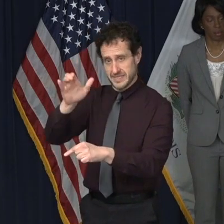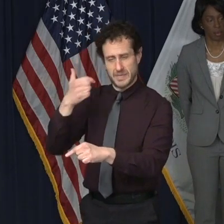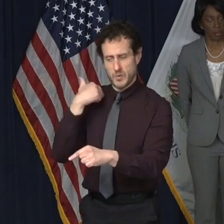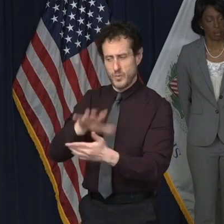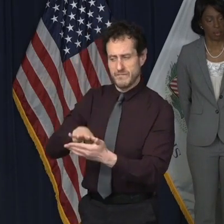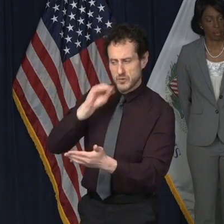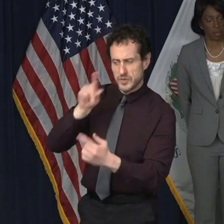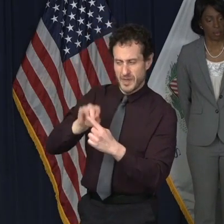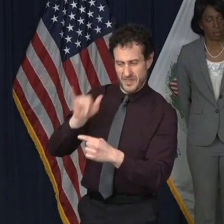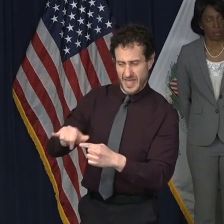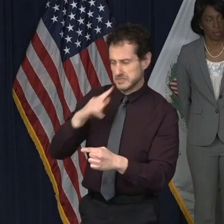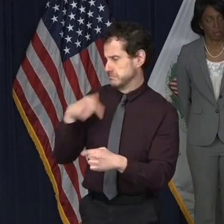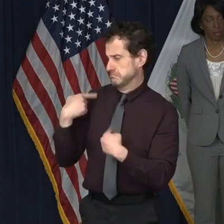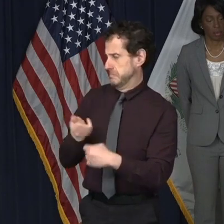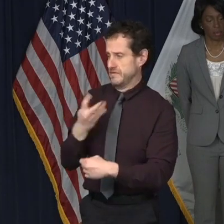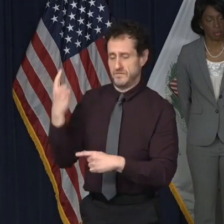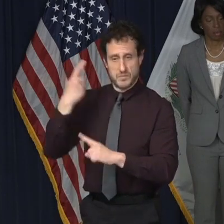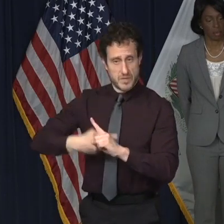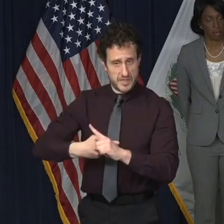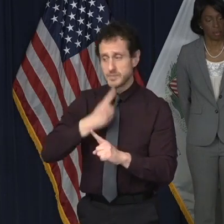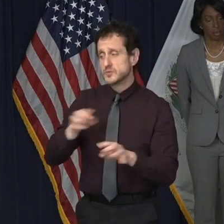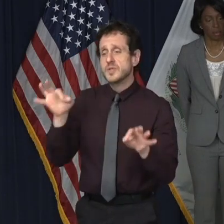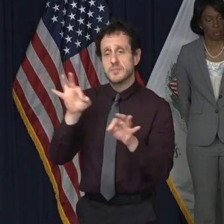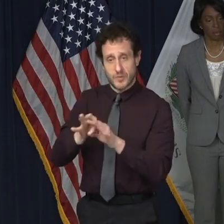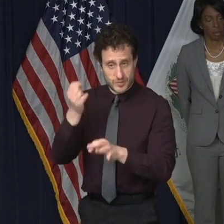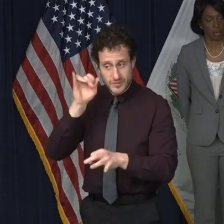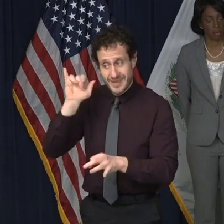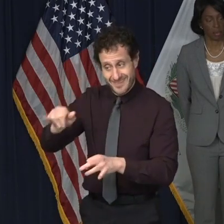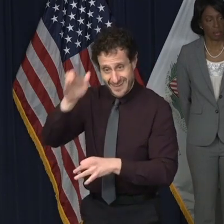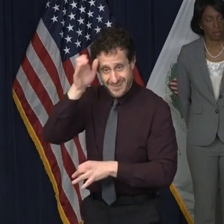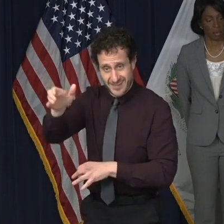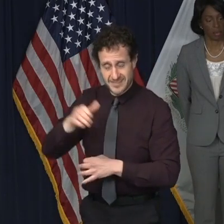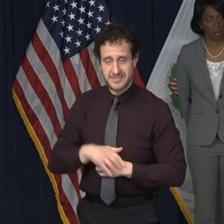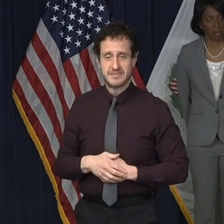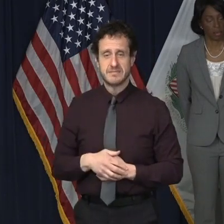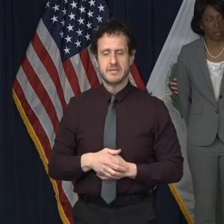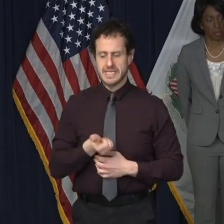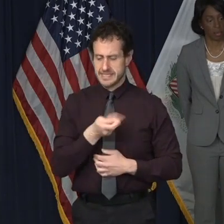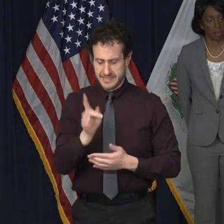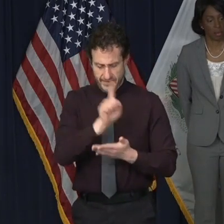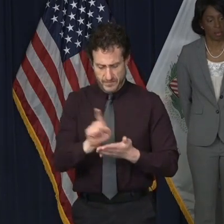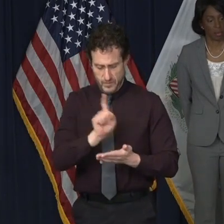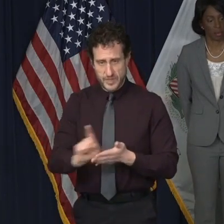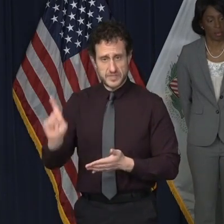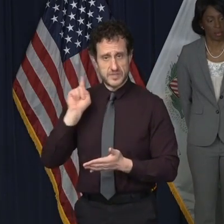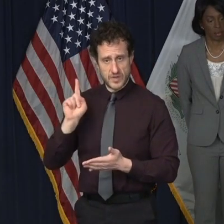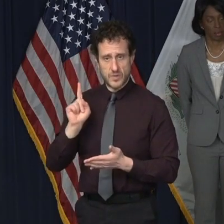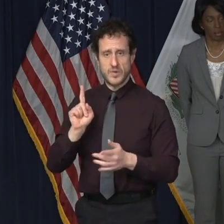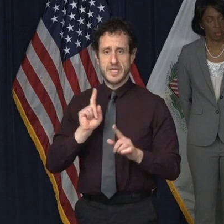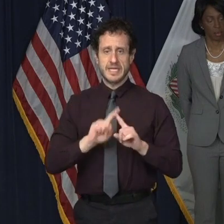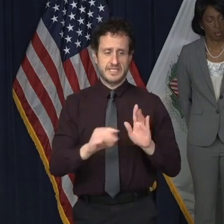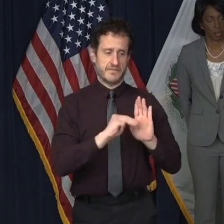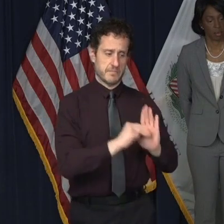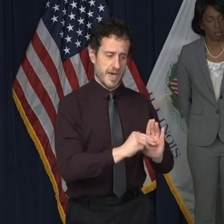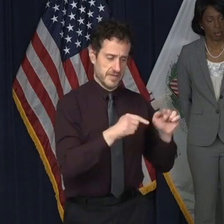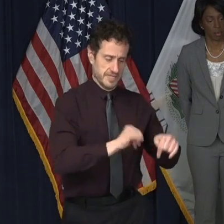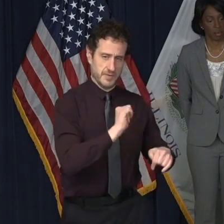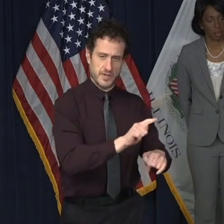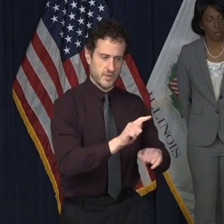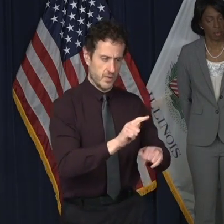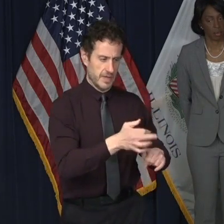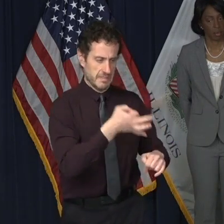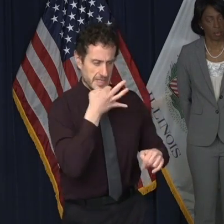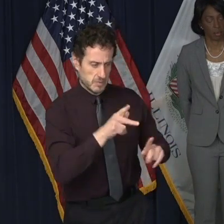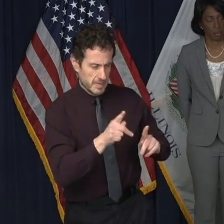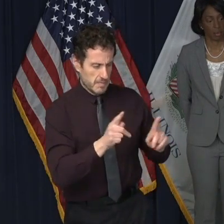our approach. Weeks ago, many models, both those produced by our in-state experts